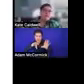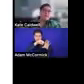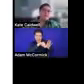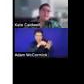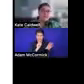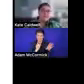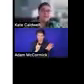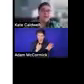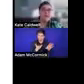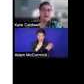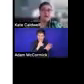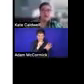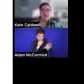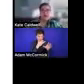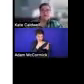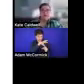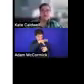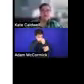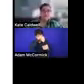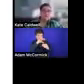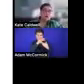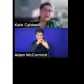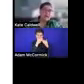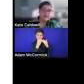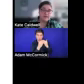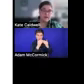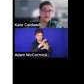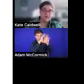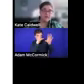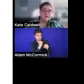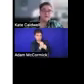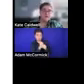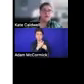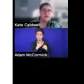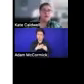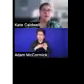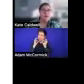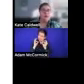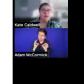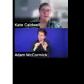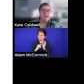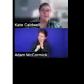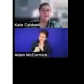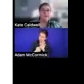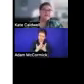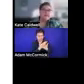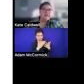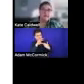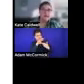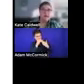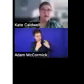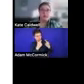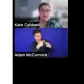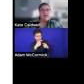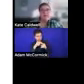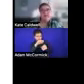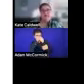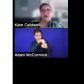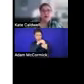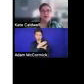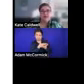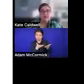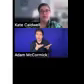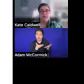then are the benefits and drawbacks of intersectional citizen data. The